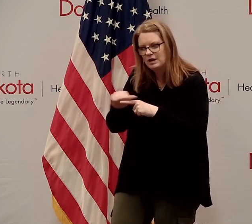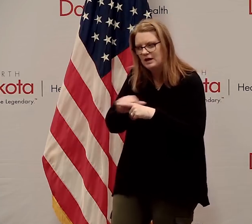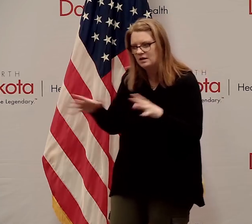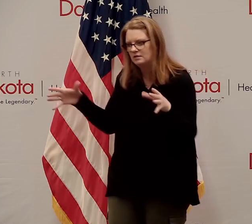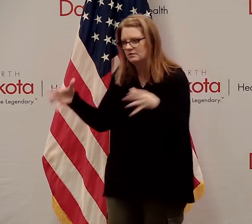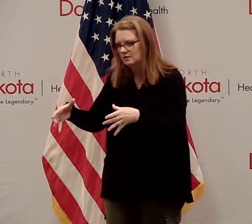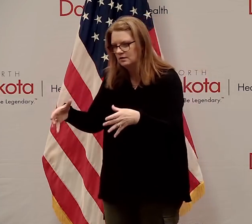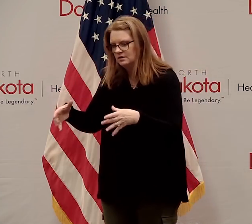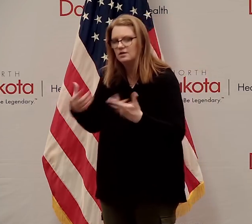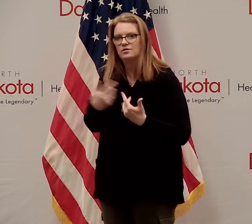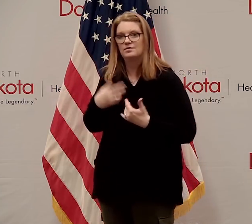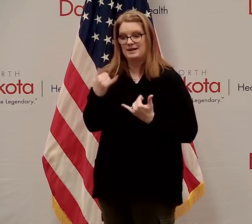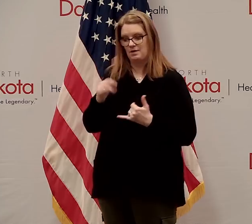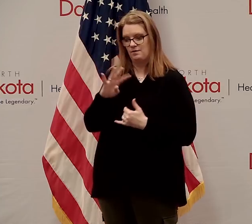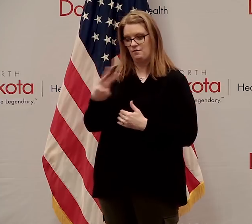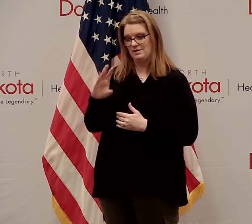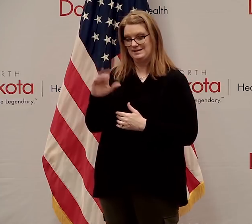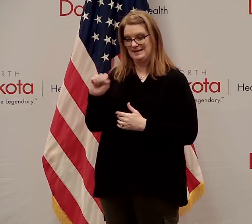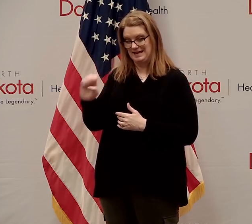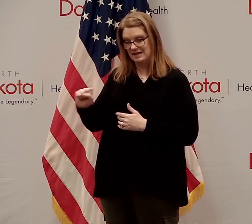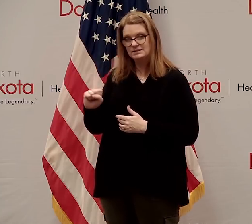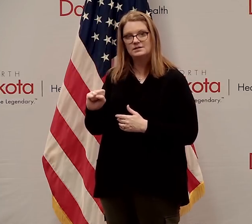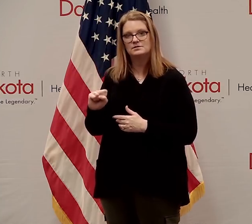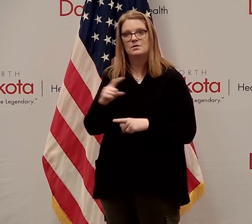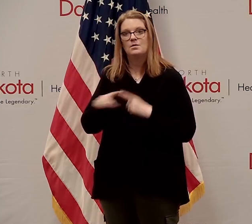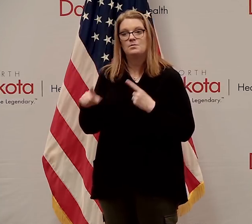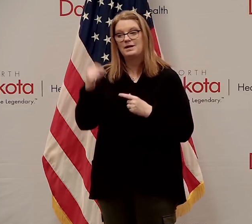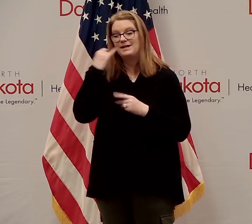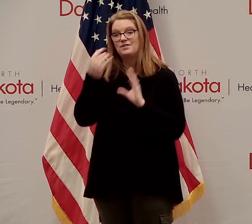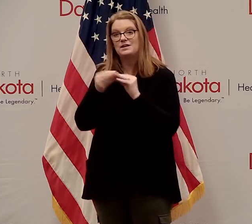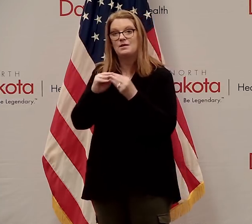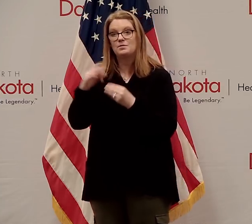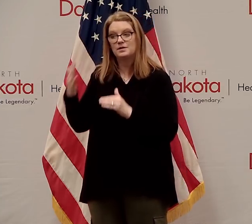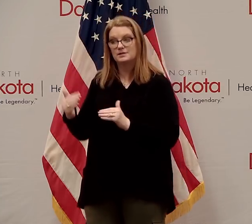that number gets higher, we want to be talking